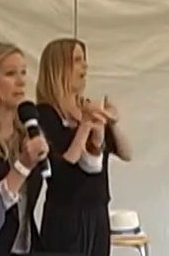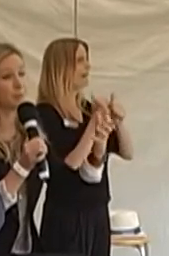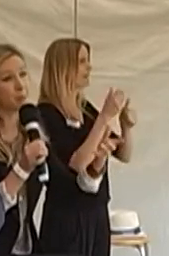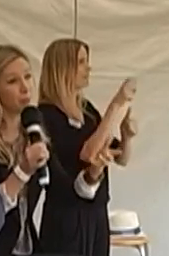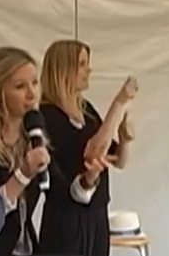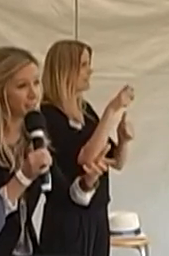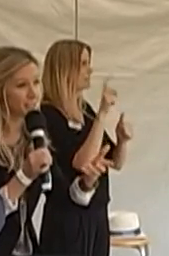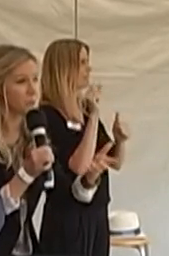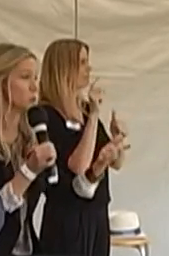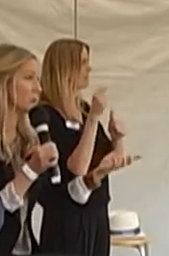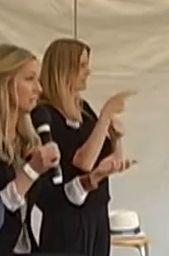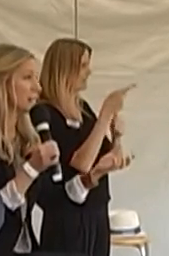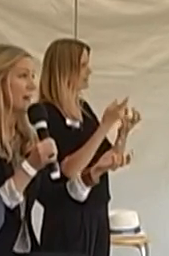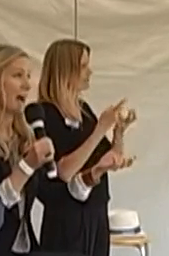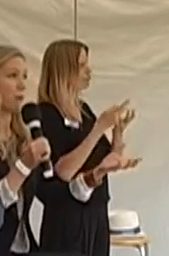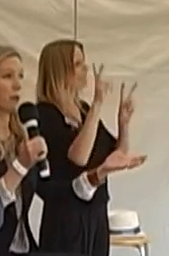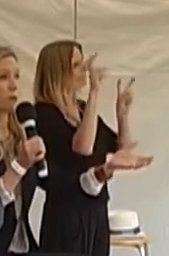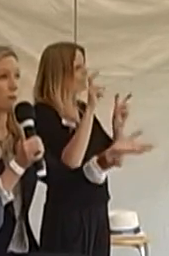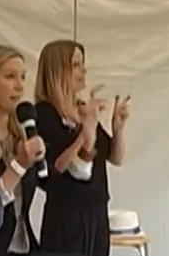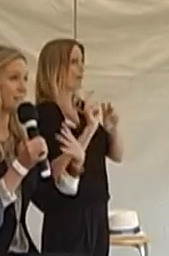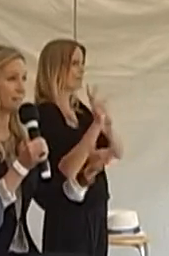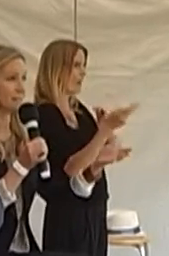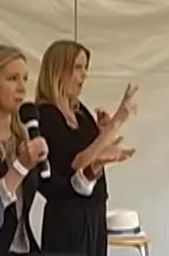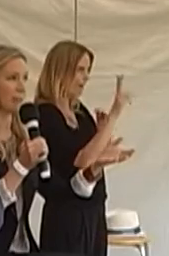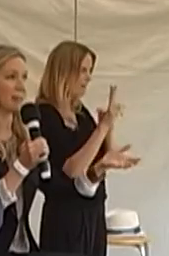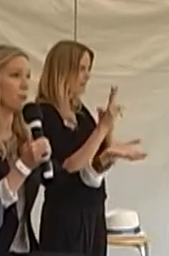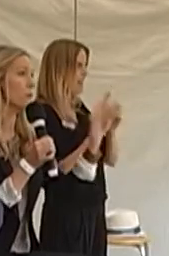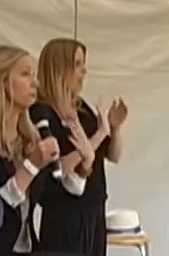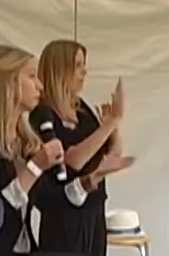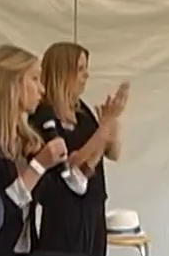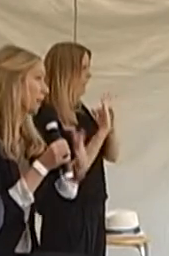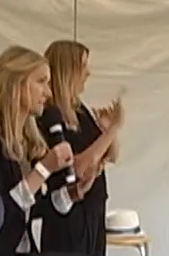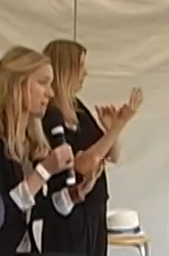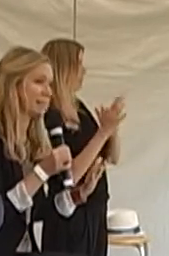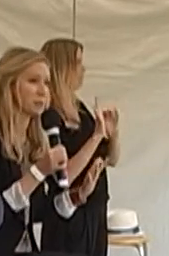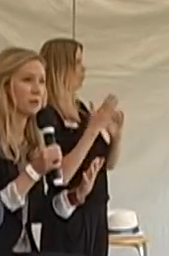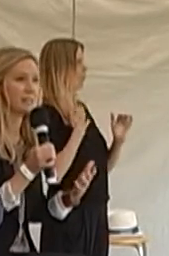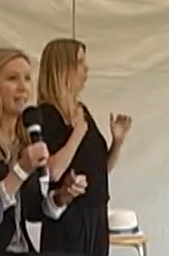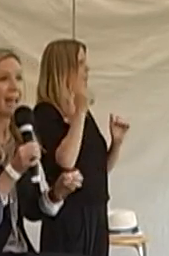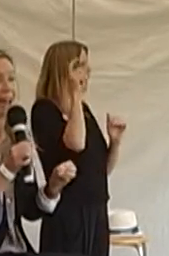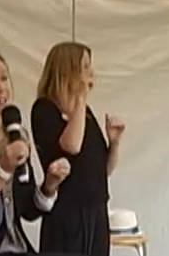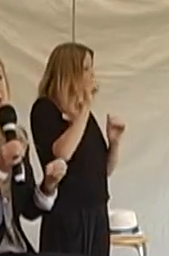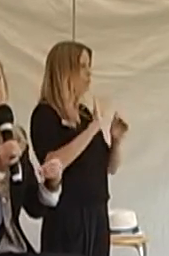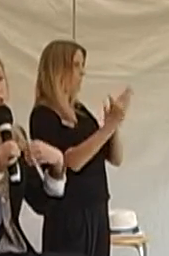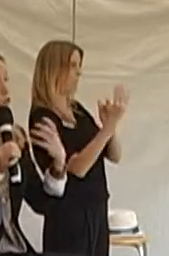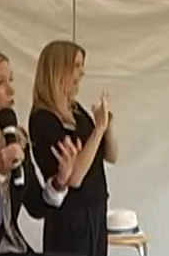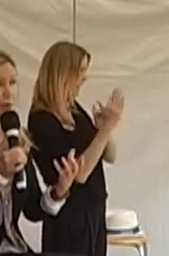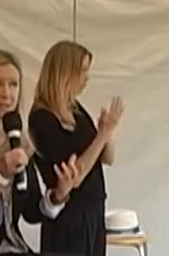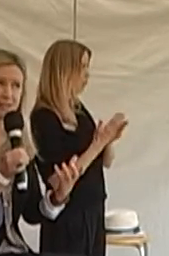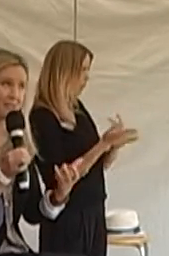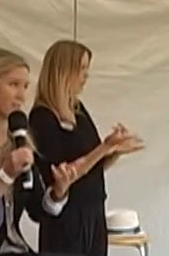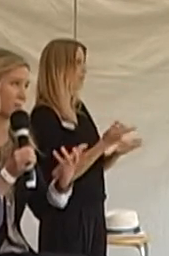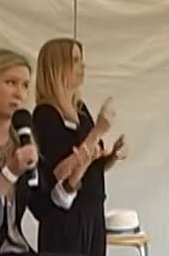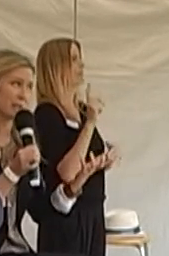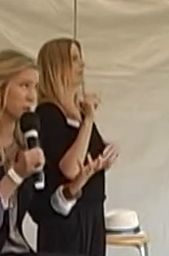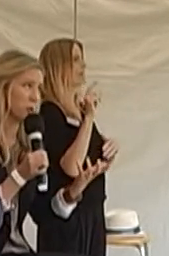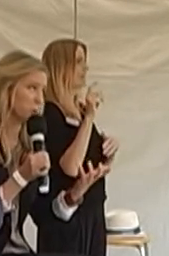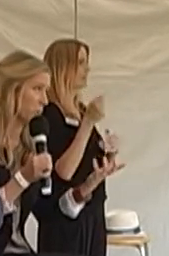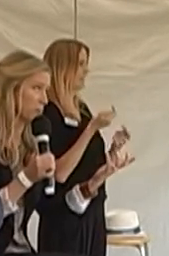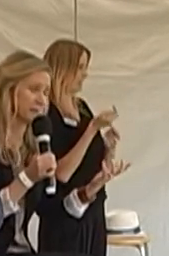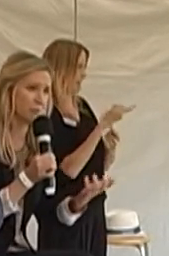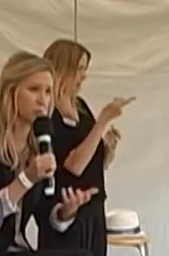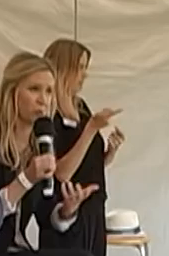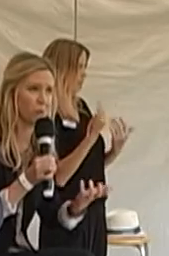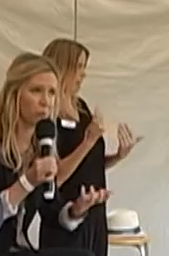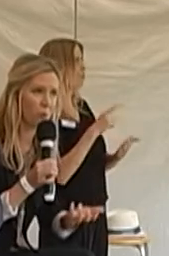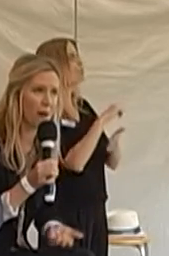or believe similar things to them on Twitter, and we are reflected, we get our own views reflected back to us, and Twitter trolling is obviously a huge